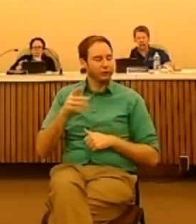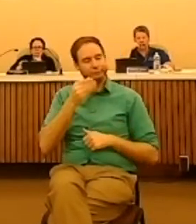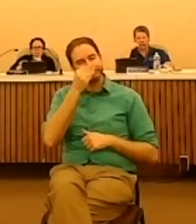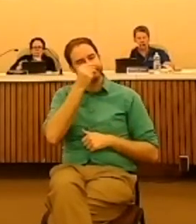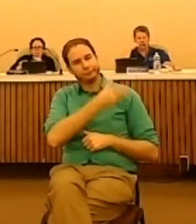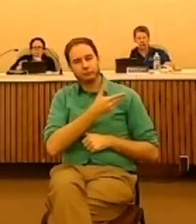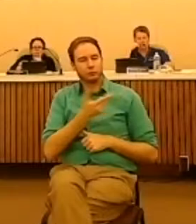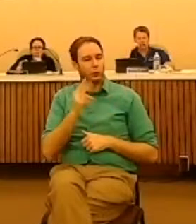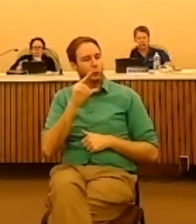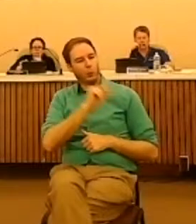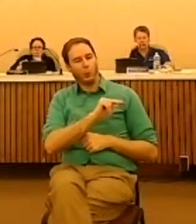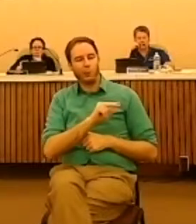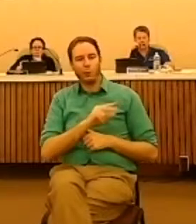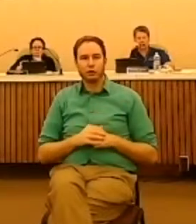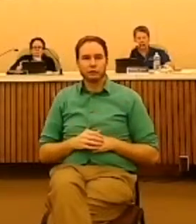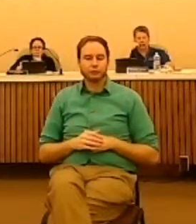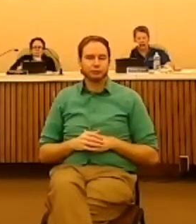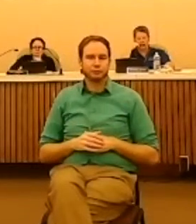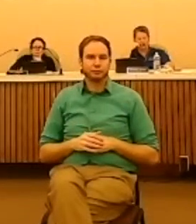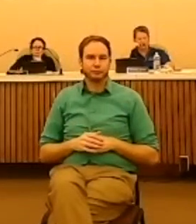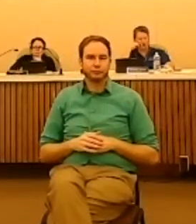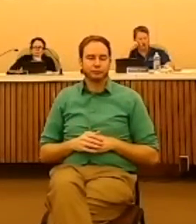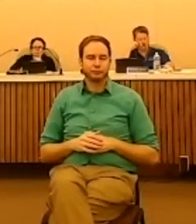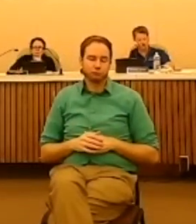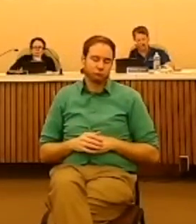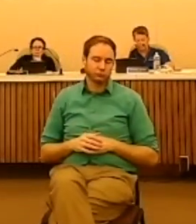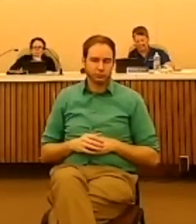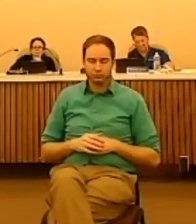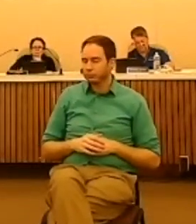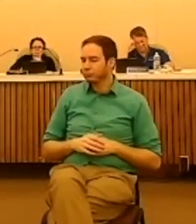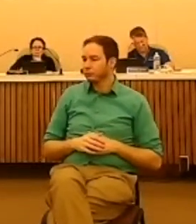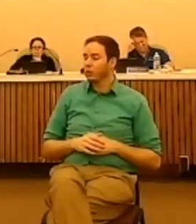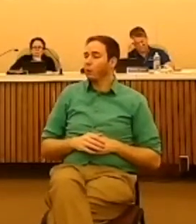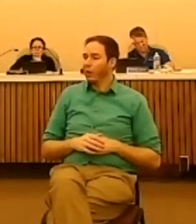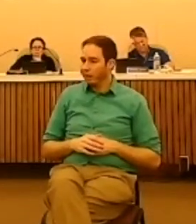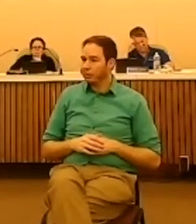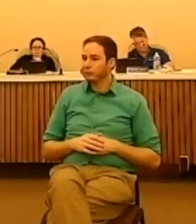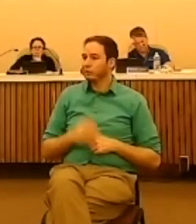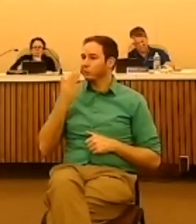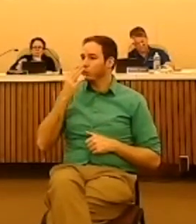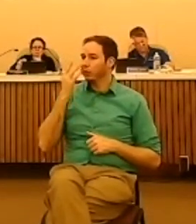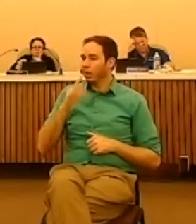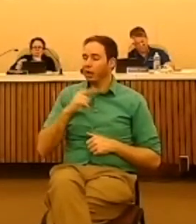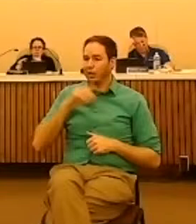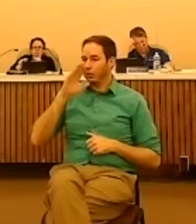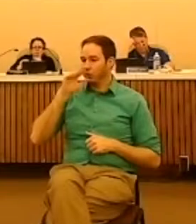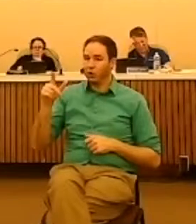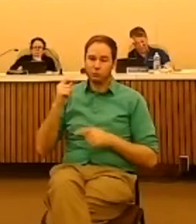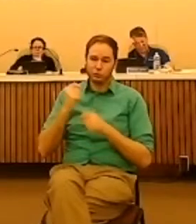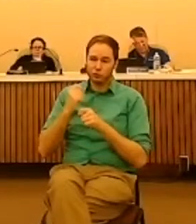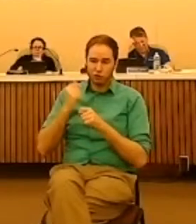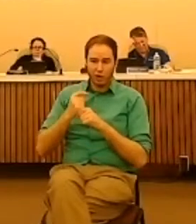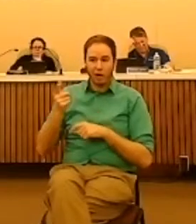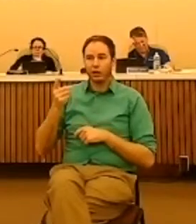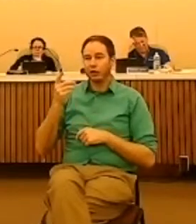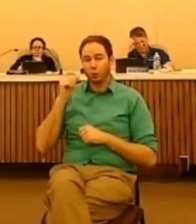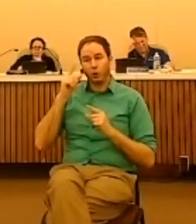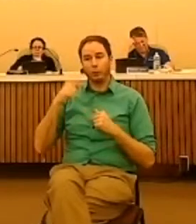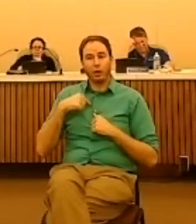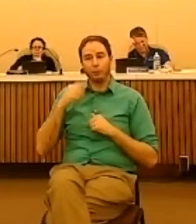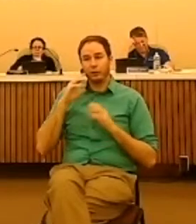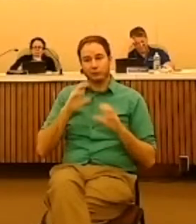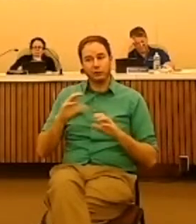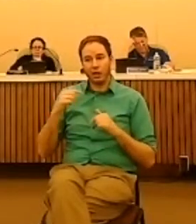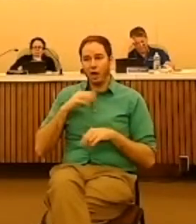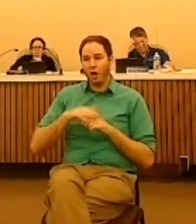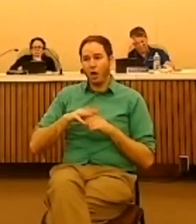got a flat out no. So, Well, I wish them luck because I know them trucks, they wake me up at night and I'm on